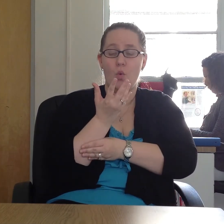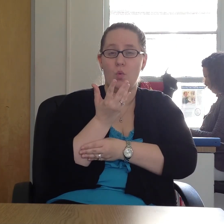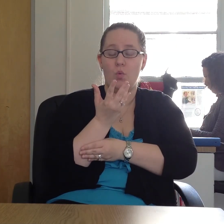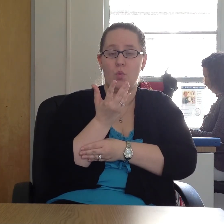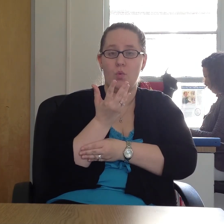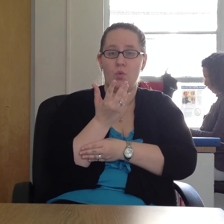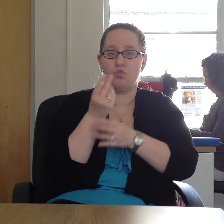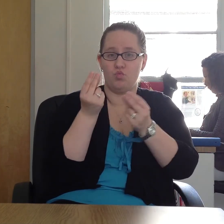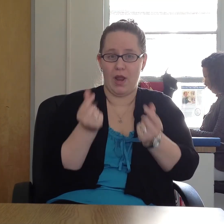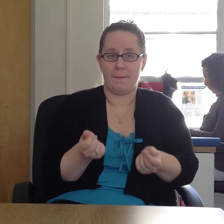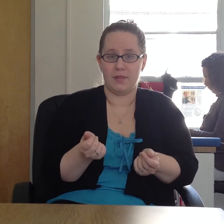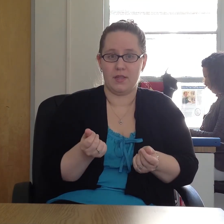rapidly?